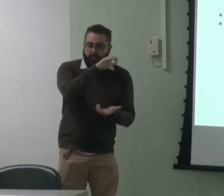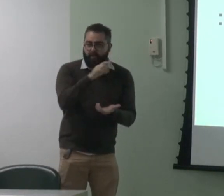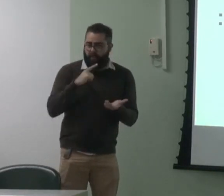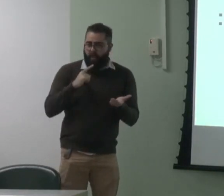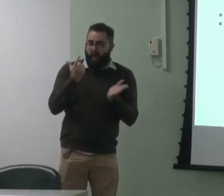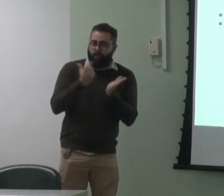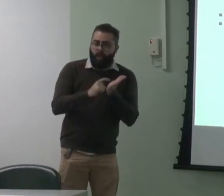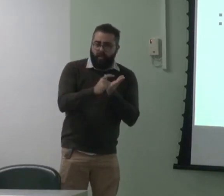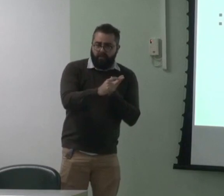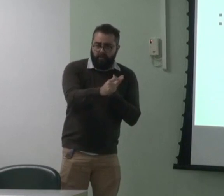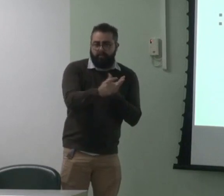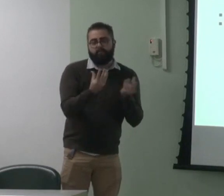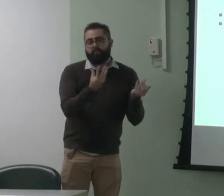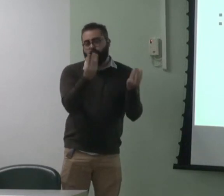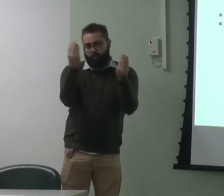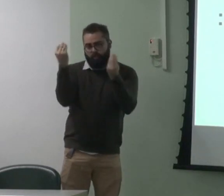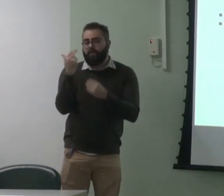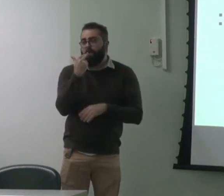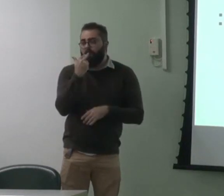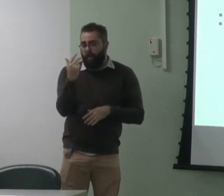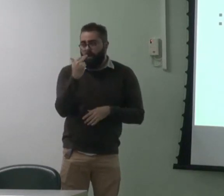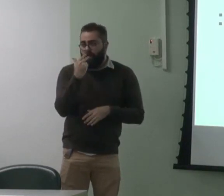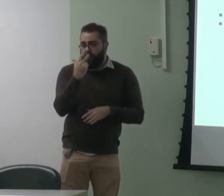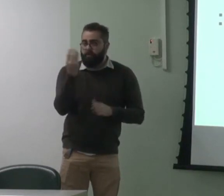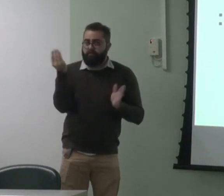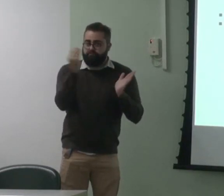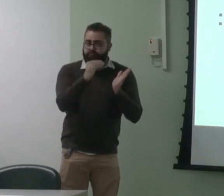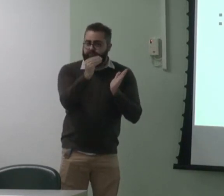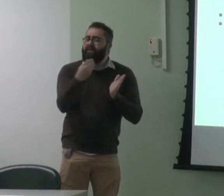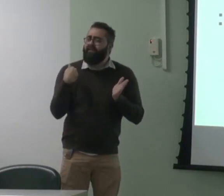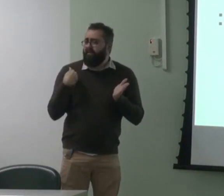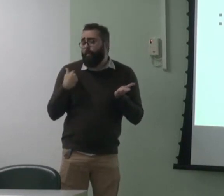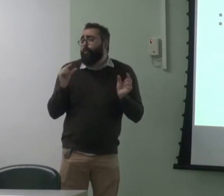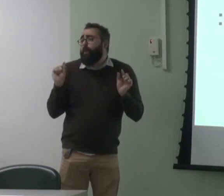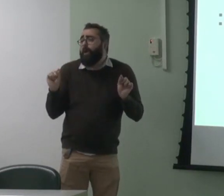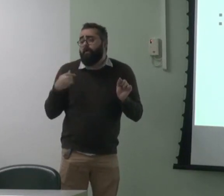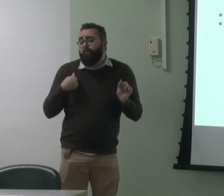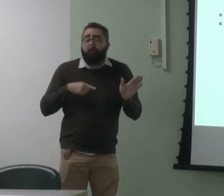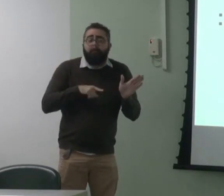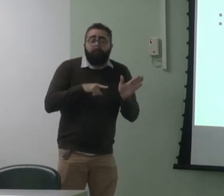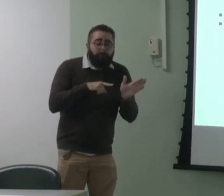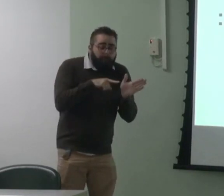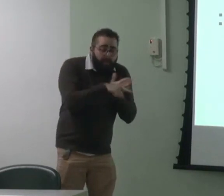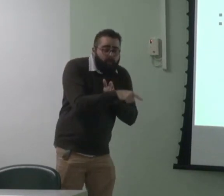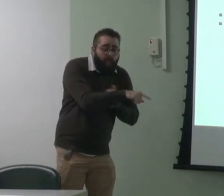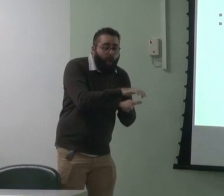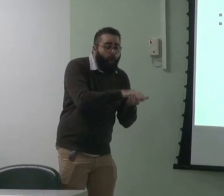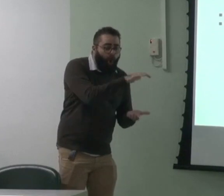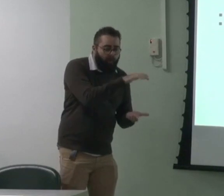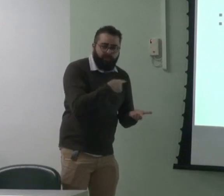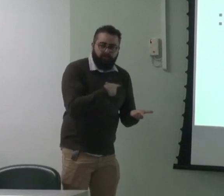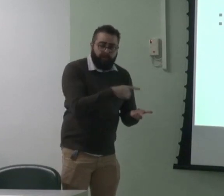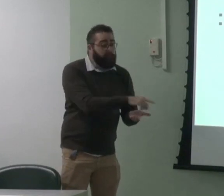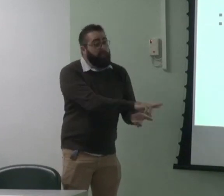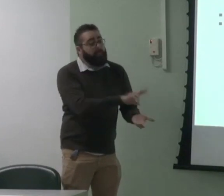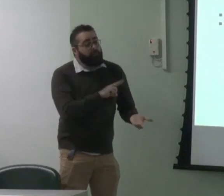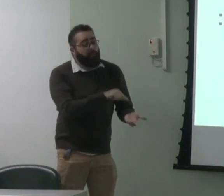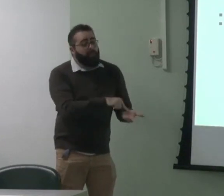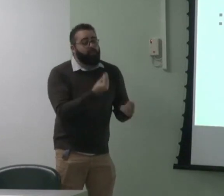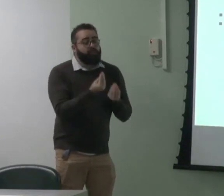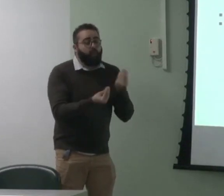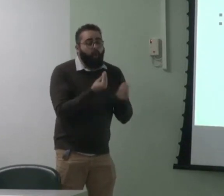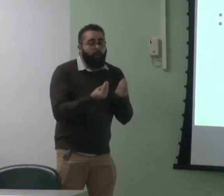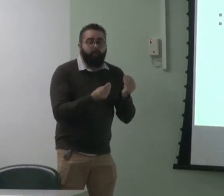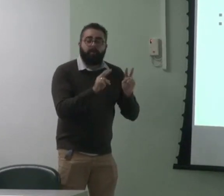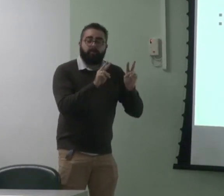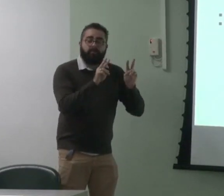annotations for many languages, and I will ask questions how they can be used for language typology. So currently there are more